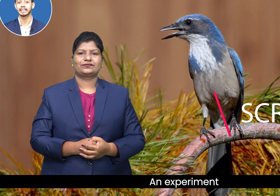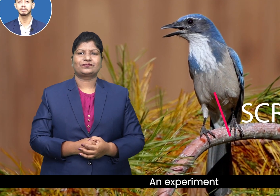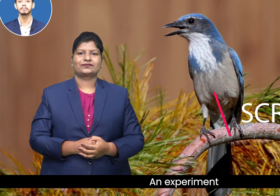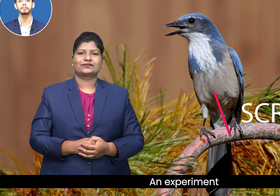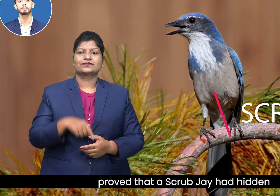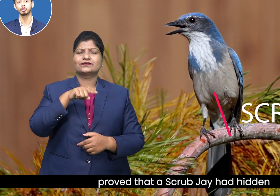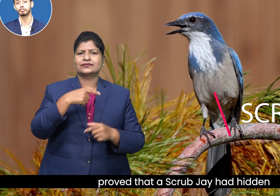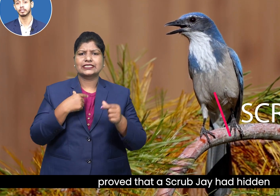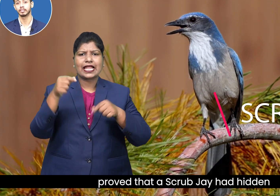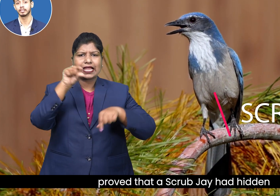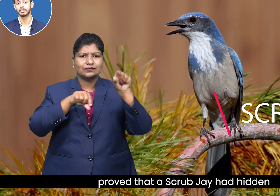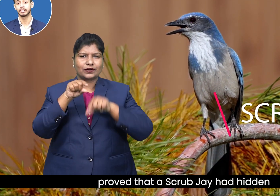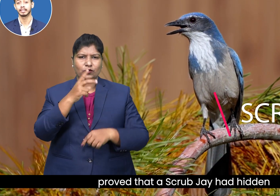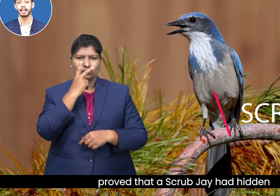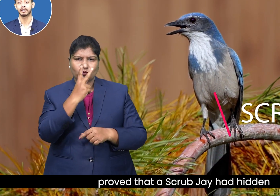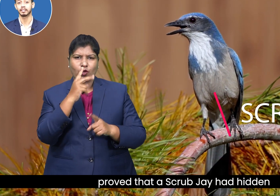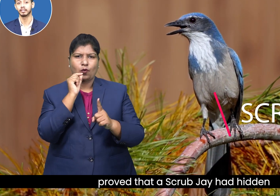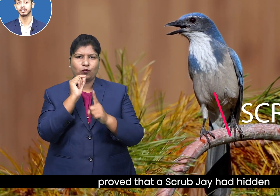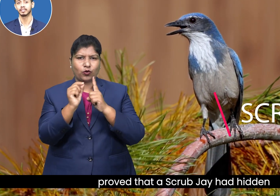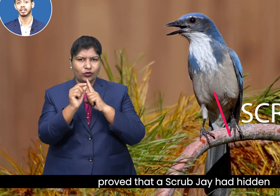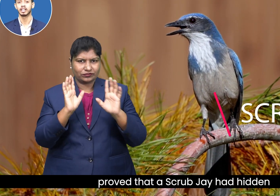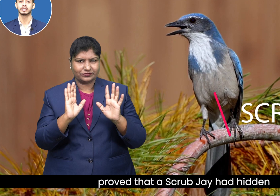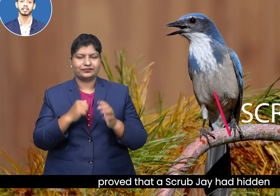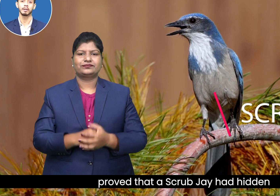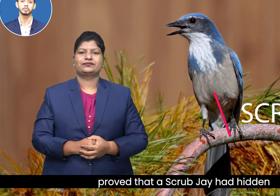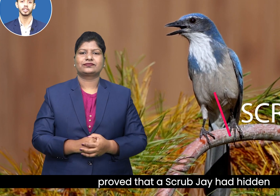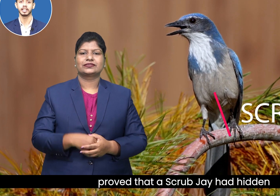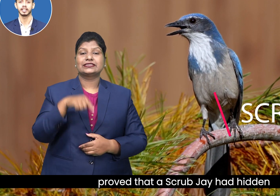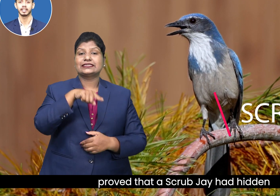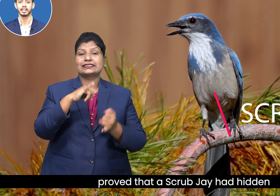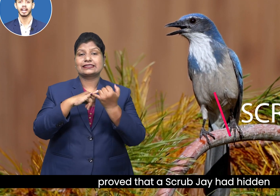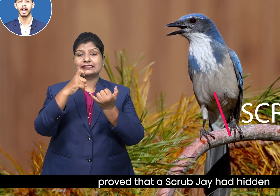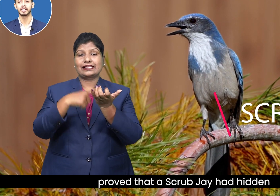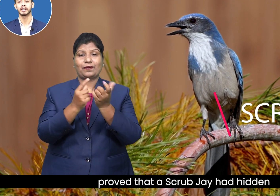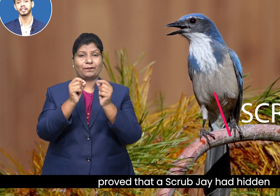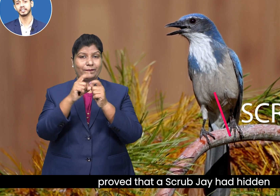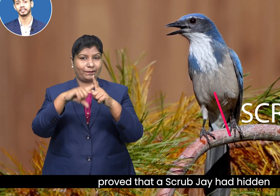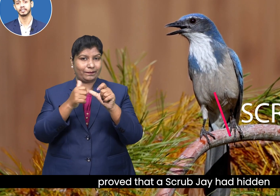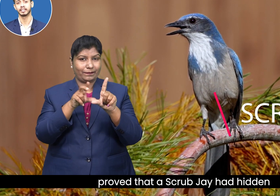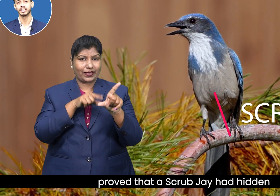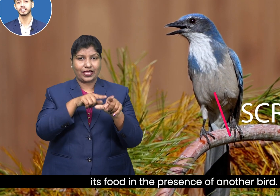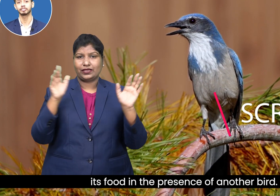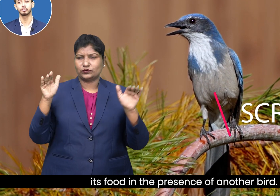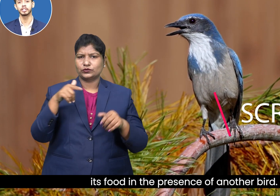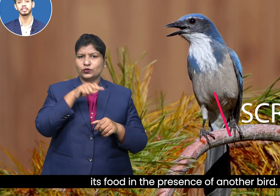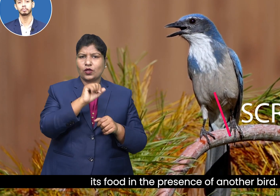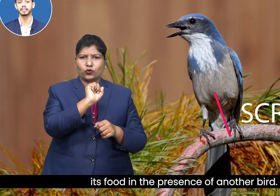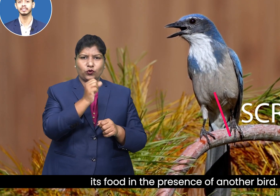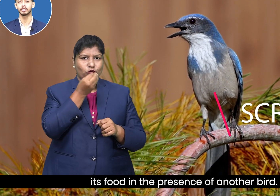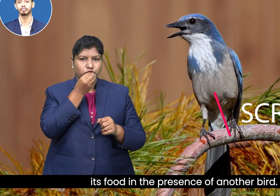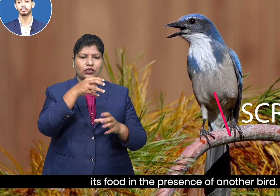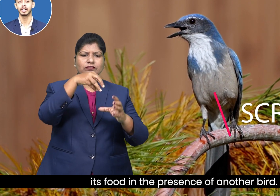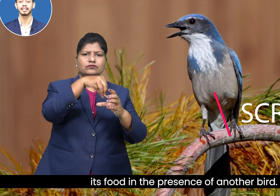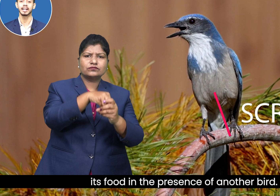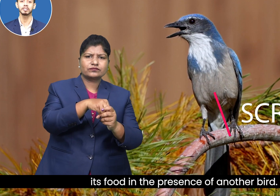An experiment proved that a scrub jay had hidden its food in the